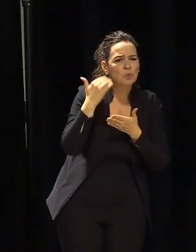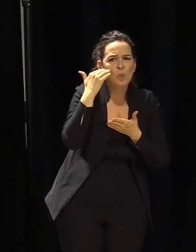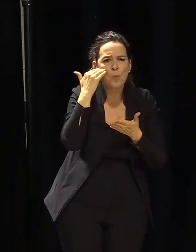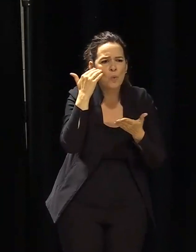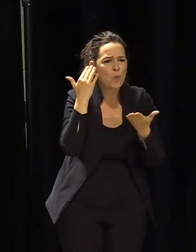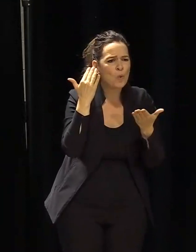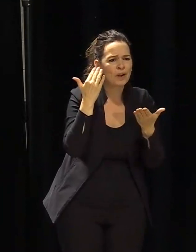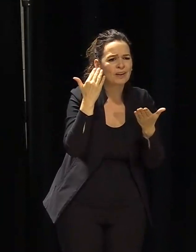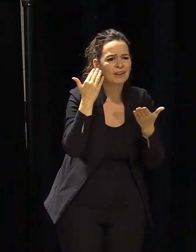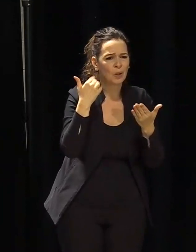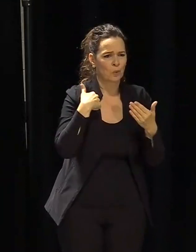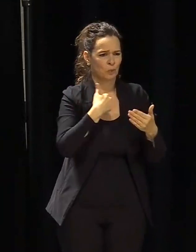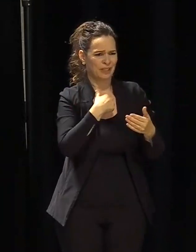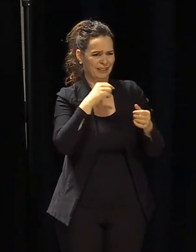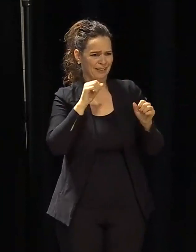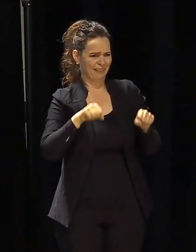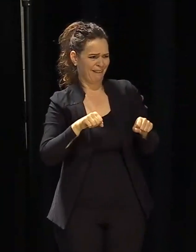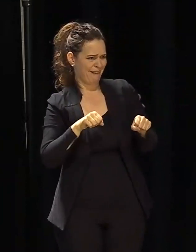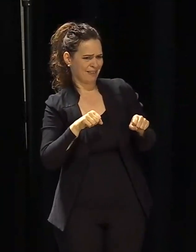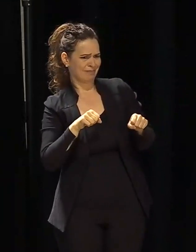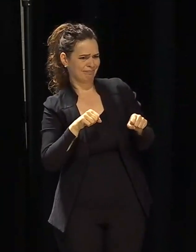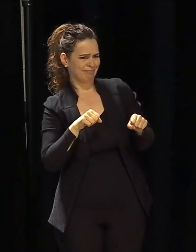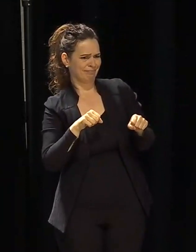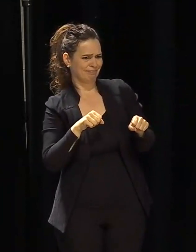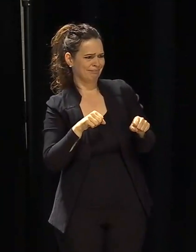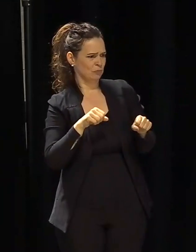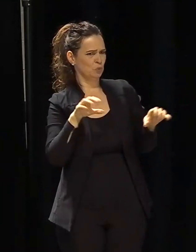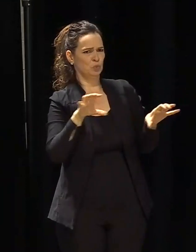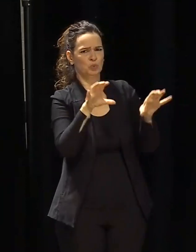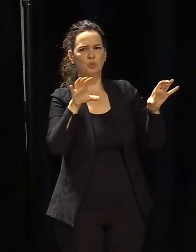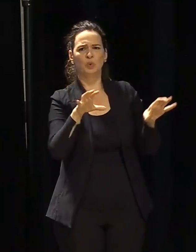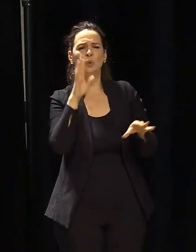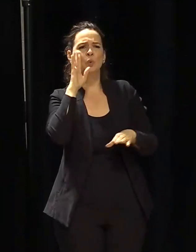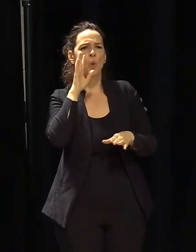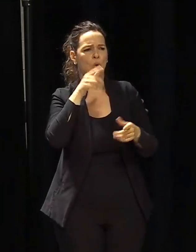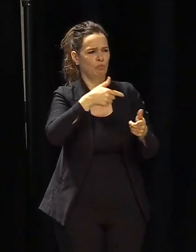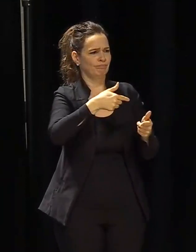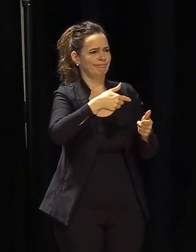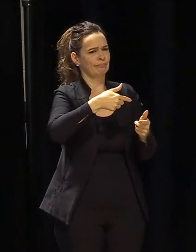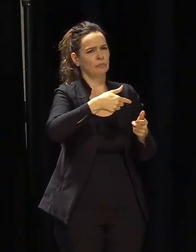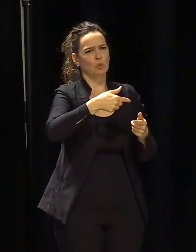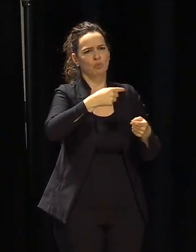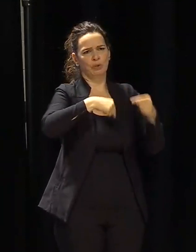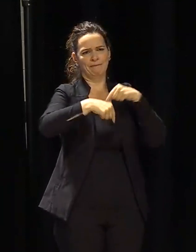up on your text messages, which is a valuable tool.